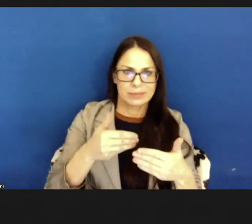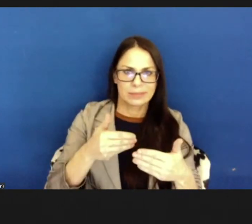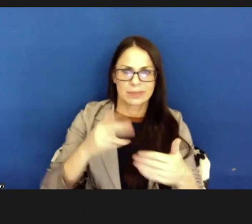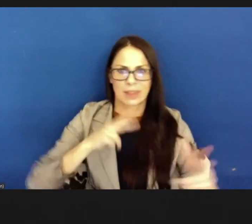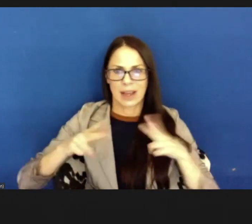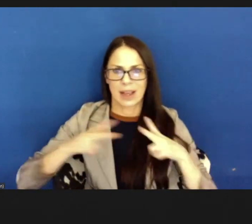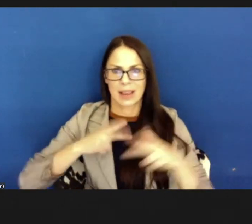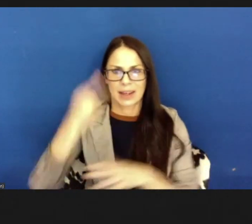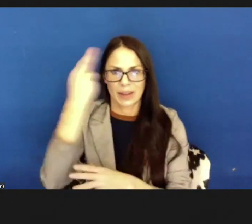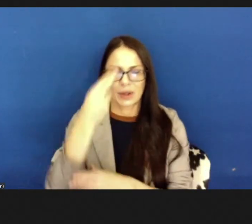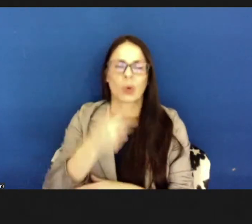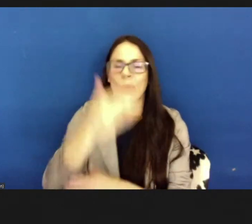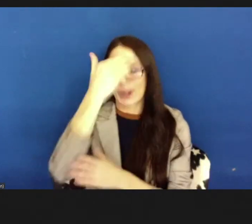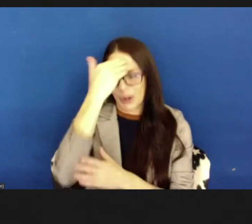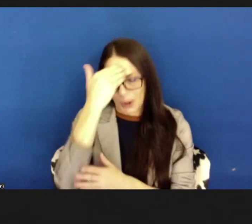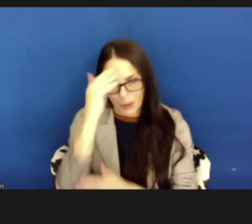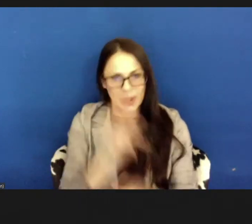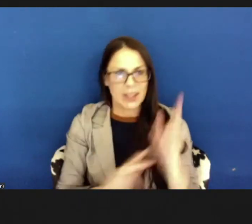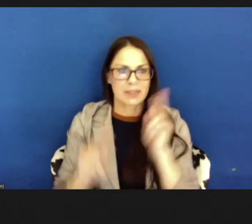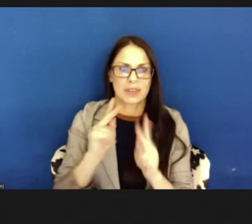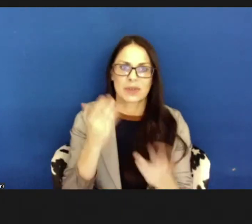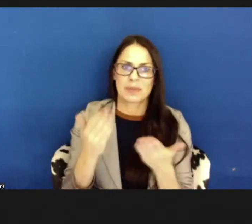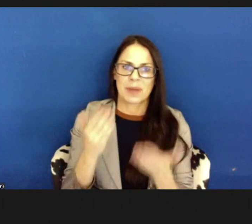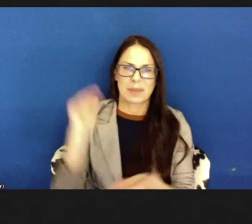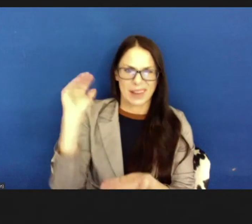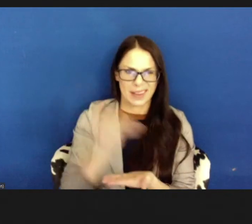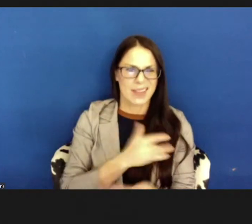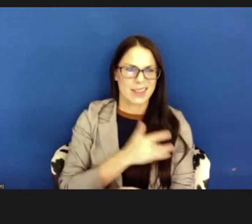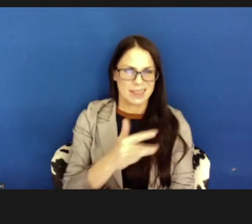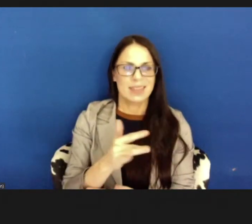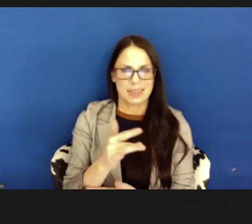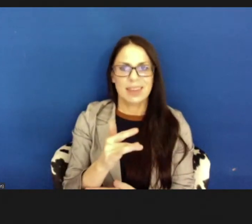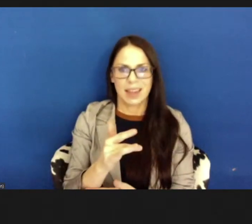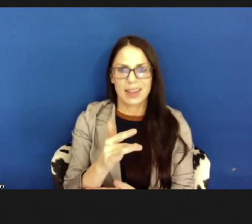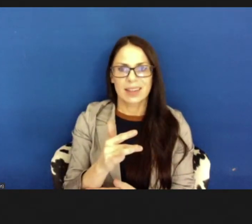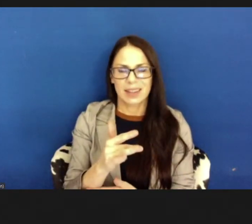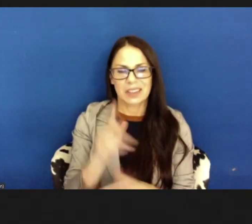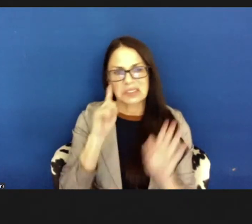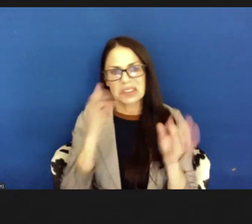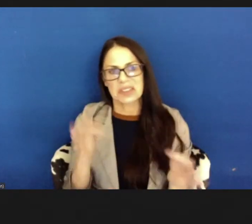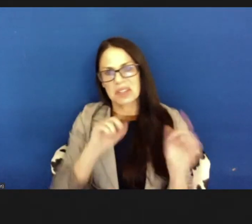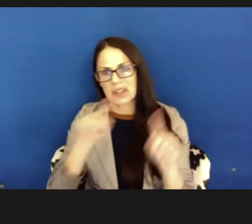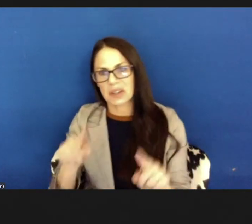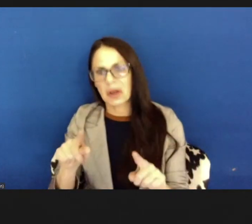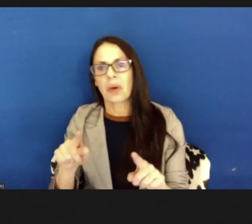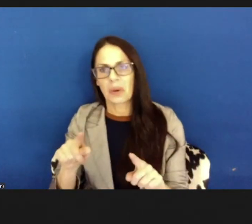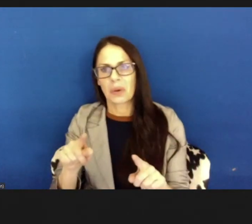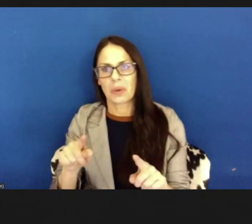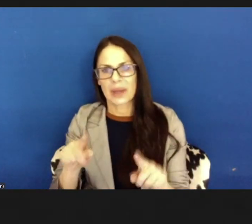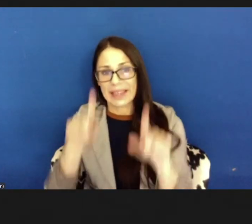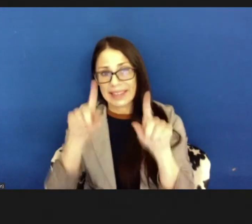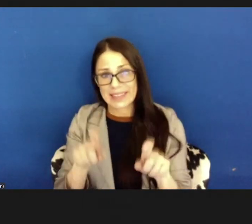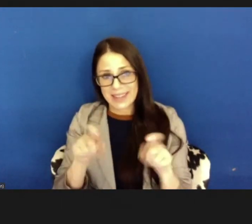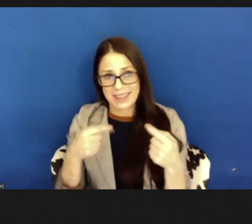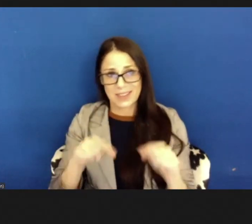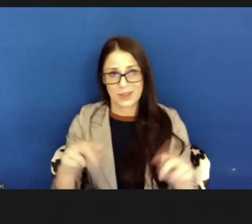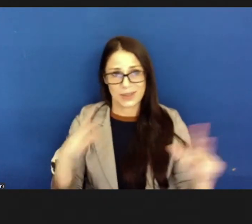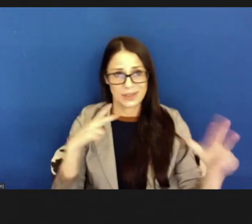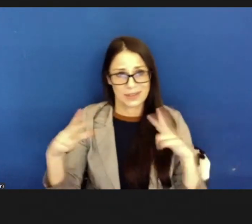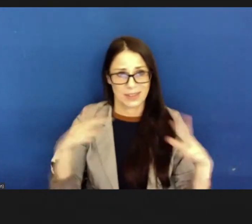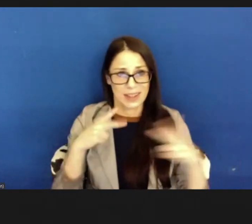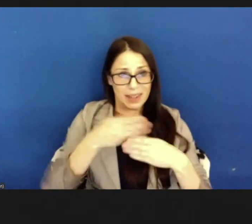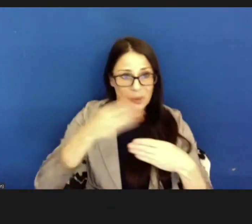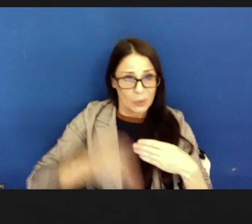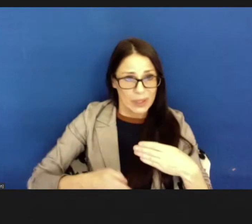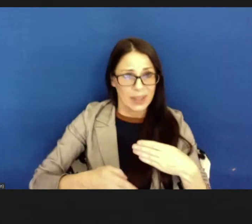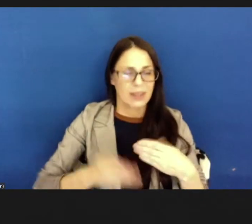that individuals might be less likely to choose to go get tested on those holiday weekends. We know that some places might